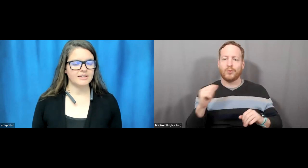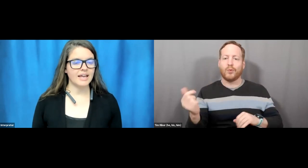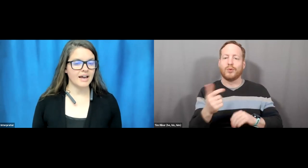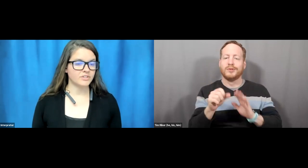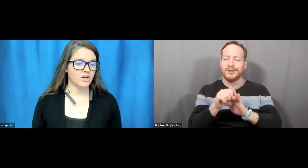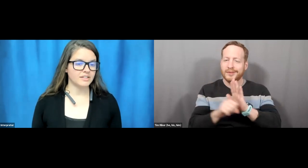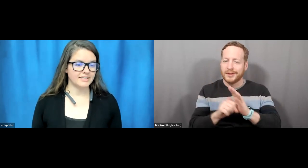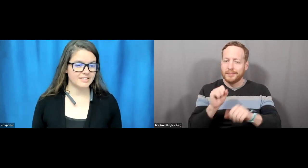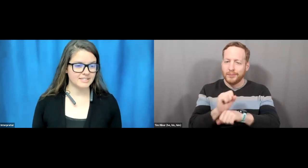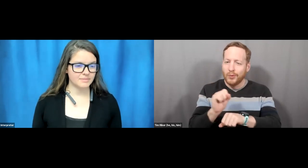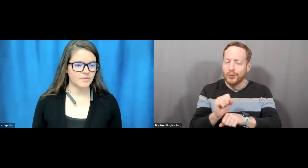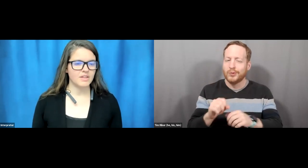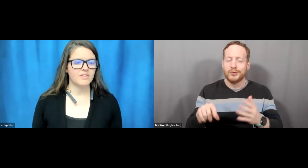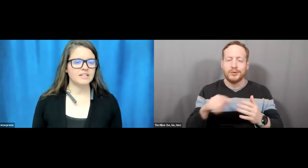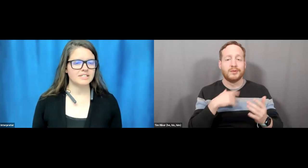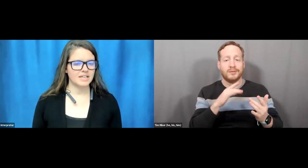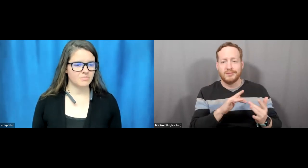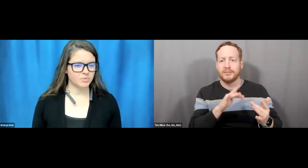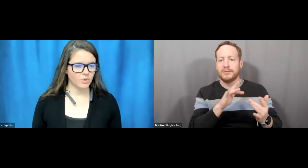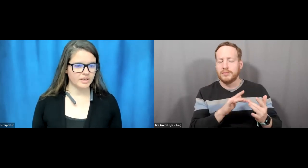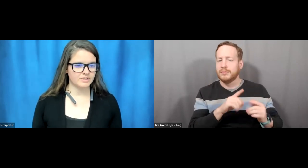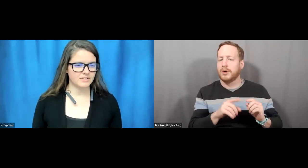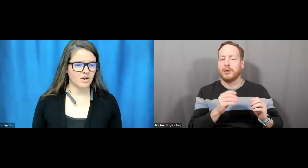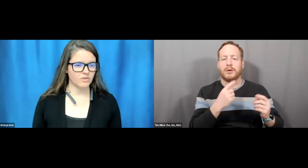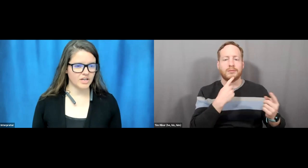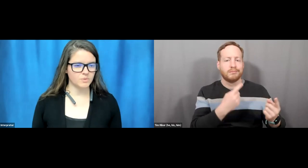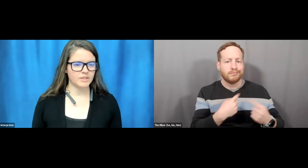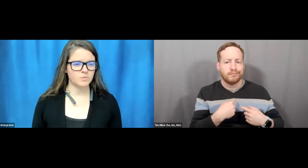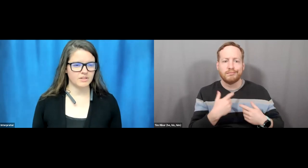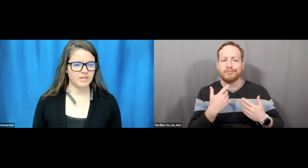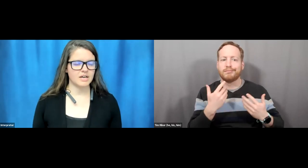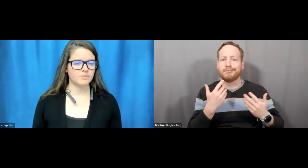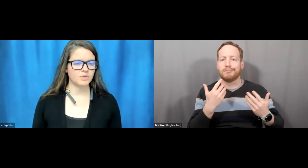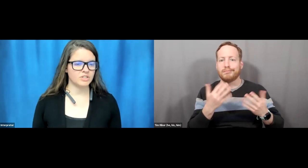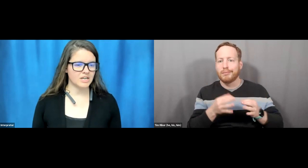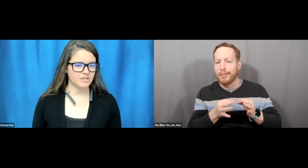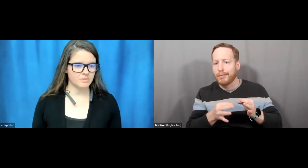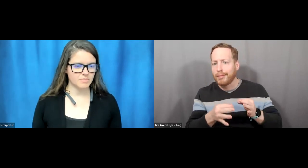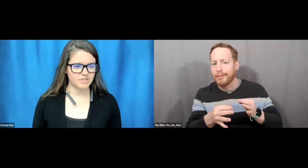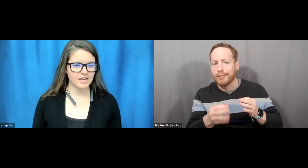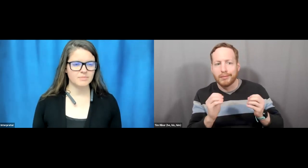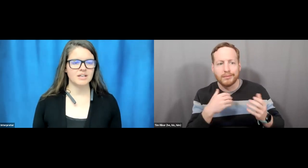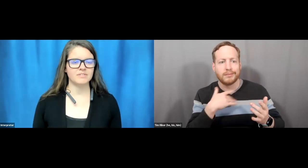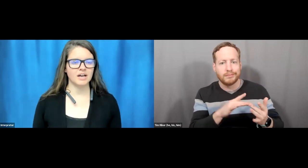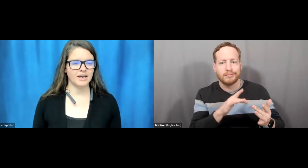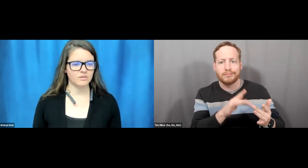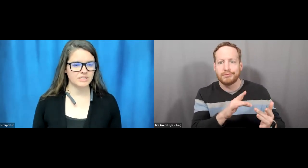they have an online system that state employees are evaluated with. We've reached out to them a number of times and have not had a